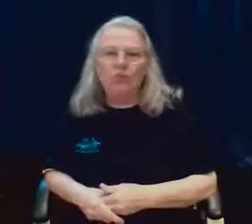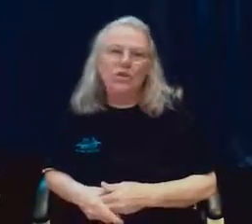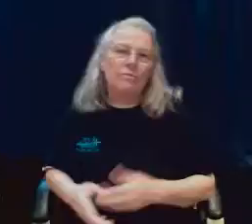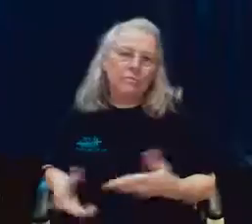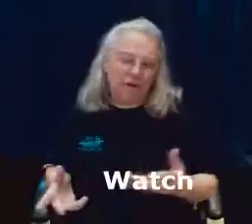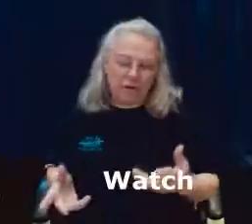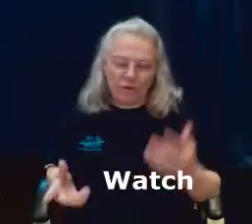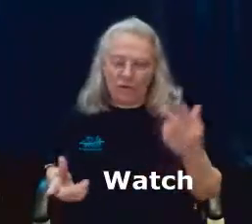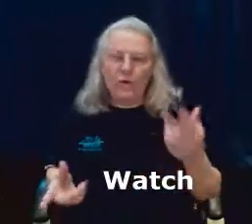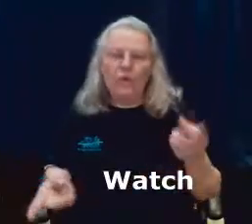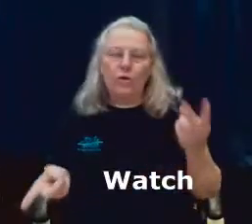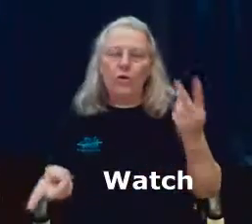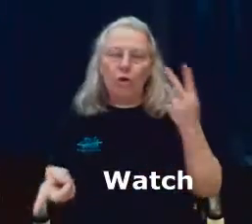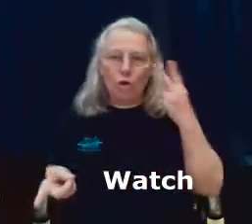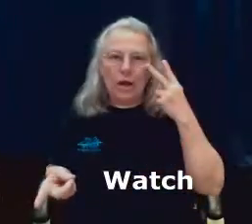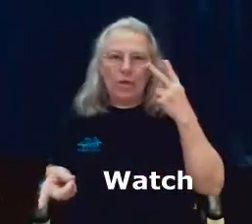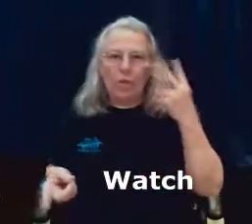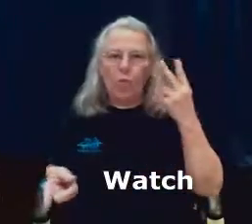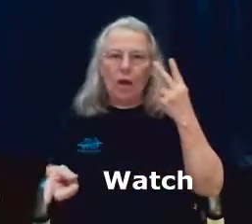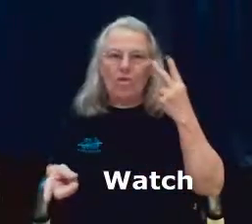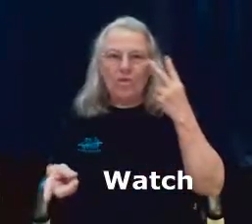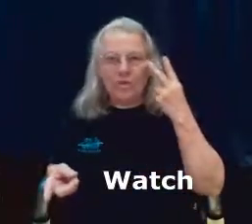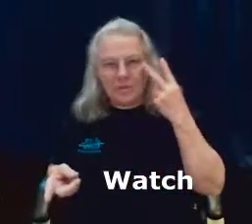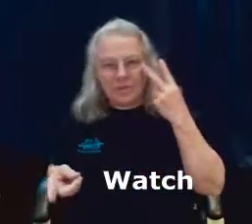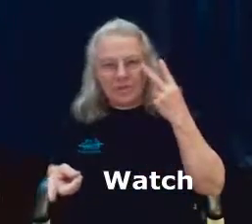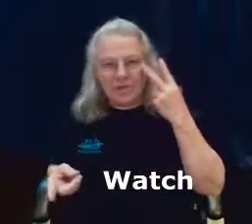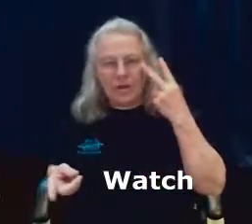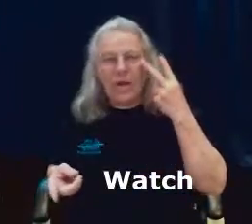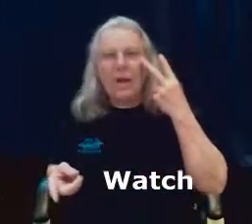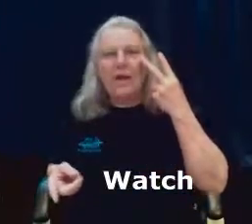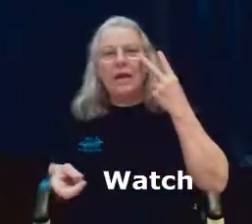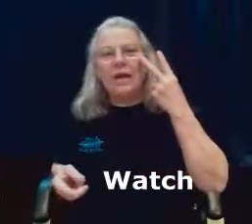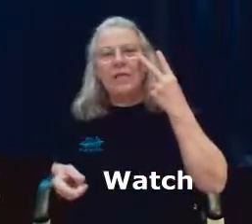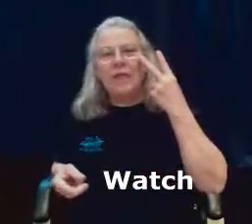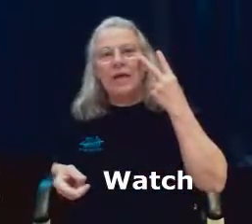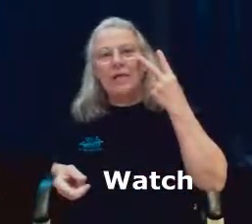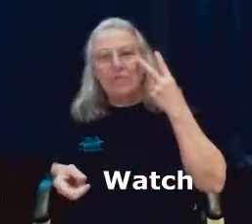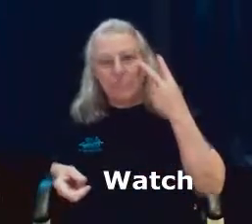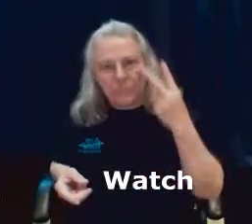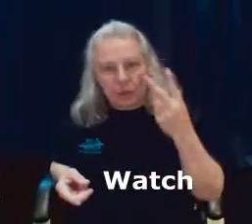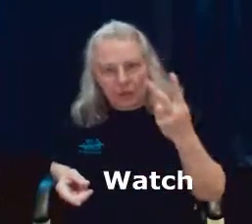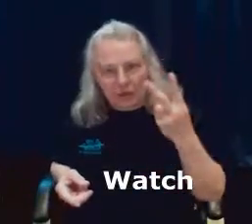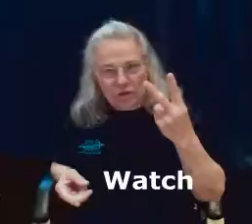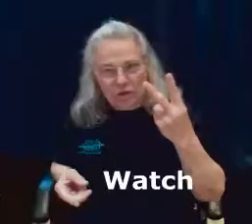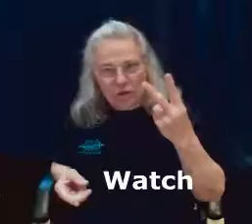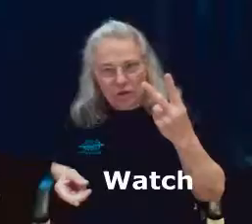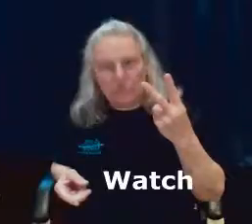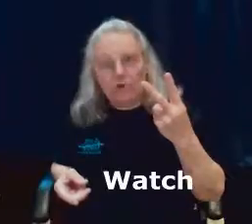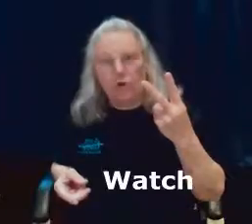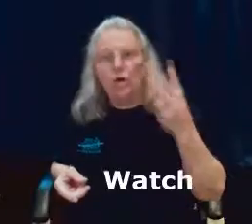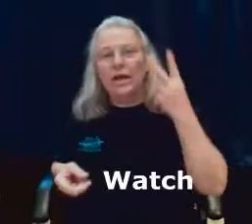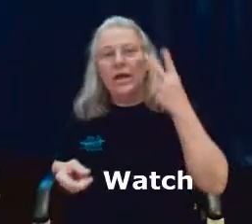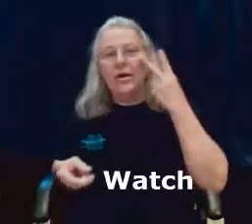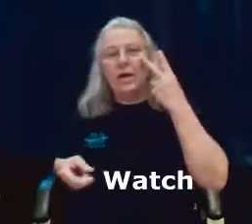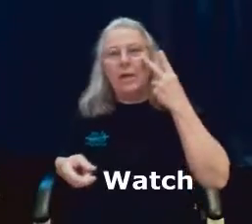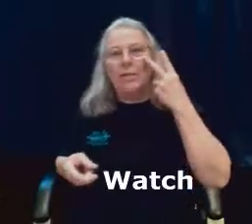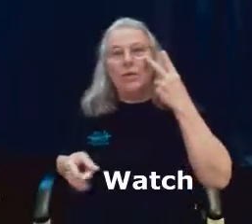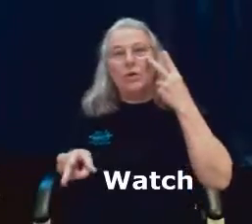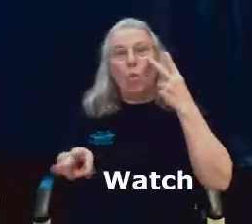Watch, and your look and your watch a little different in that you've got your to look here, but to